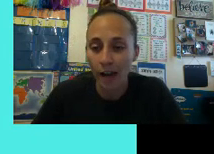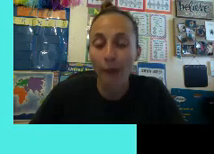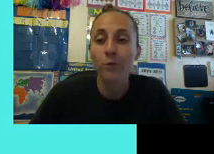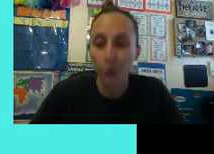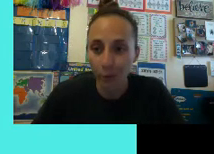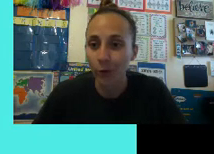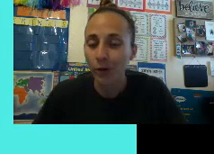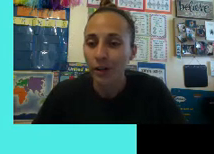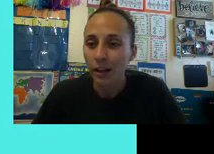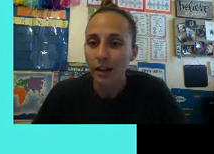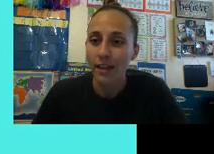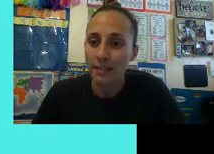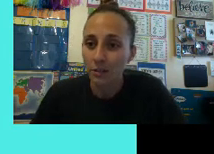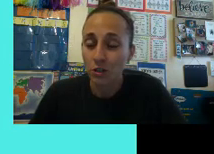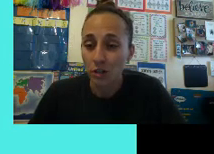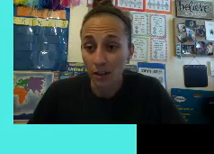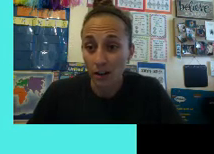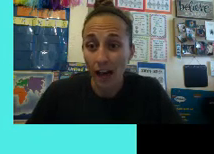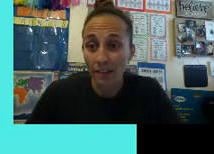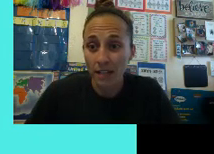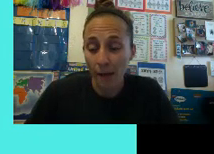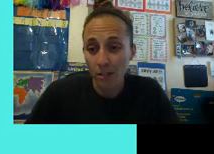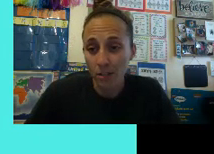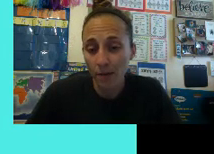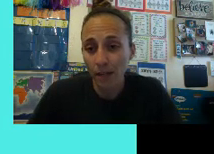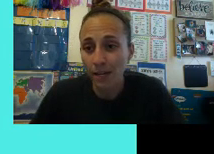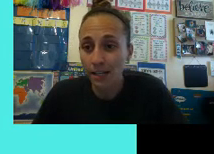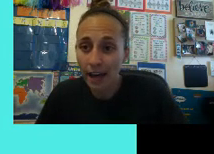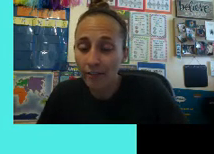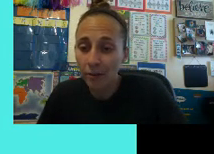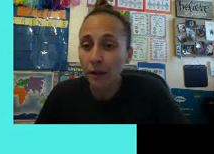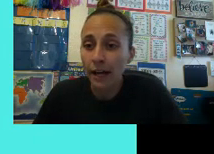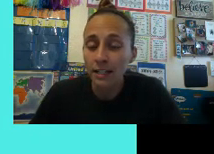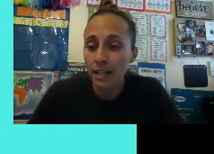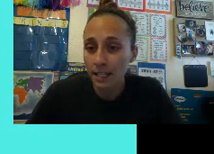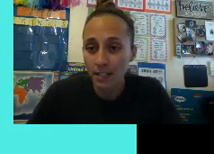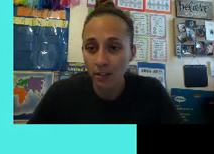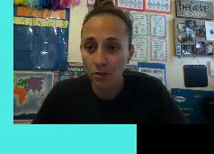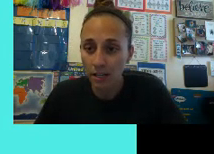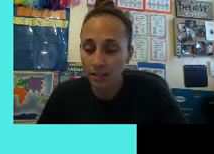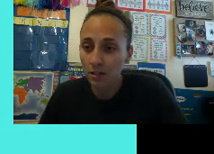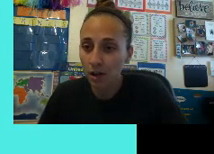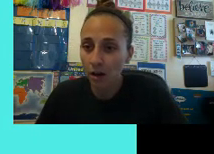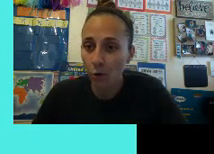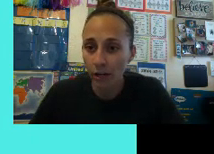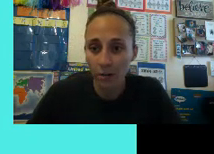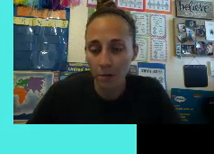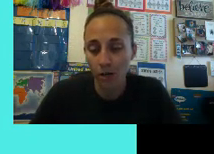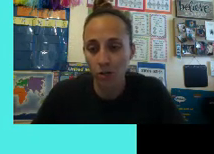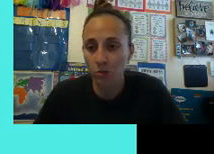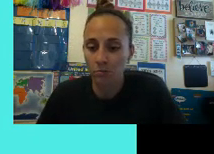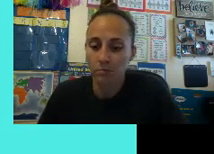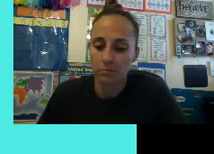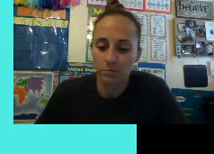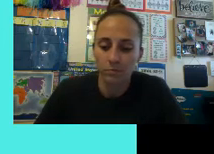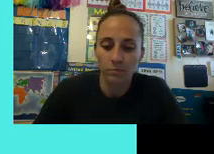more abnormal things in their lives happen to them, like being deaf or blind, they can still do things that ordinary people can